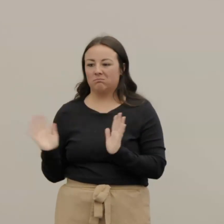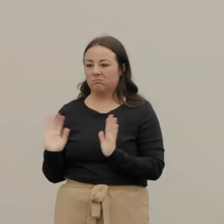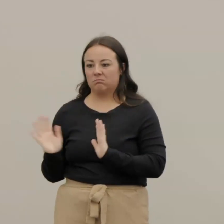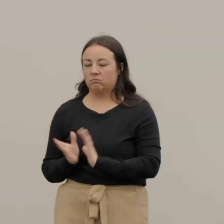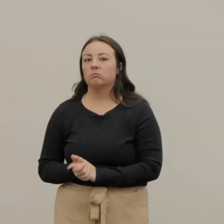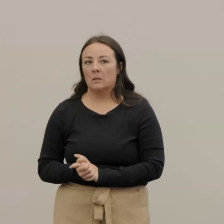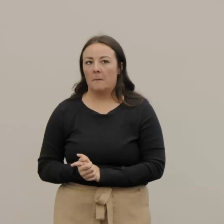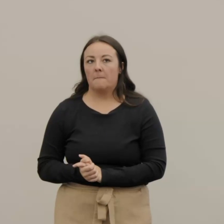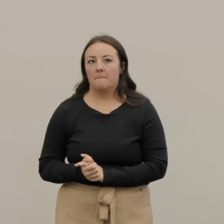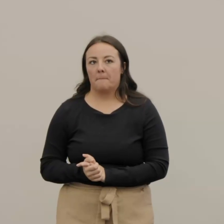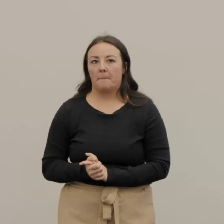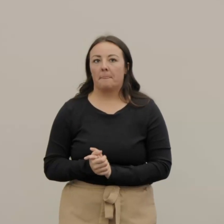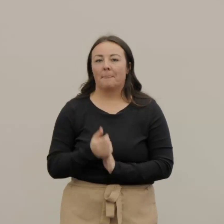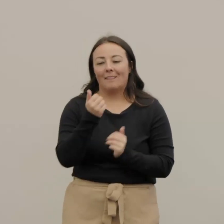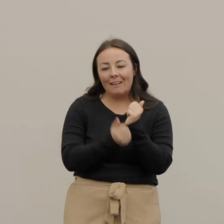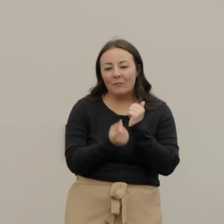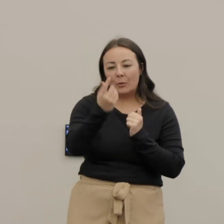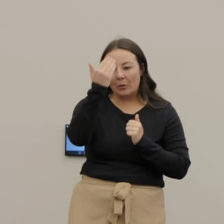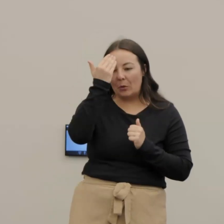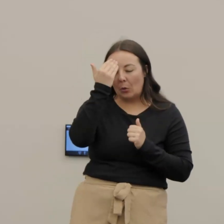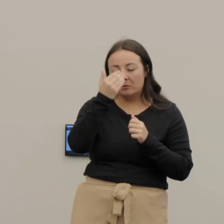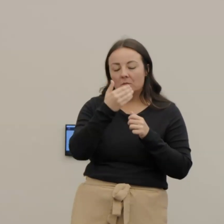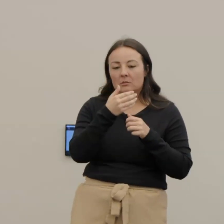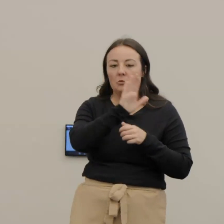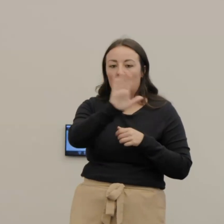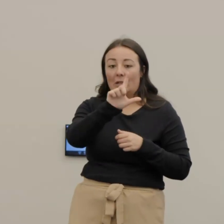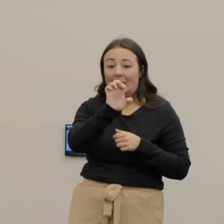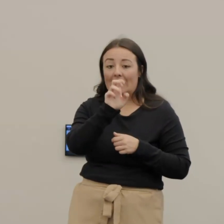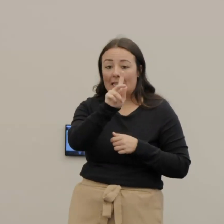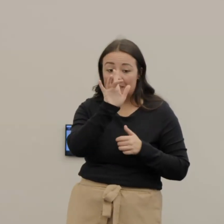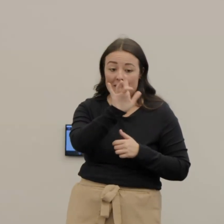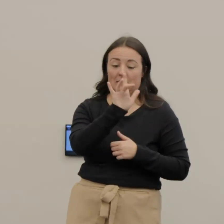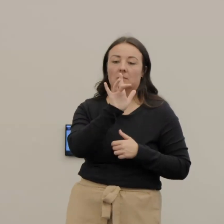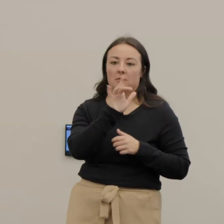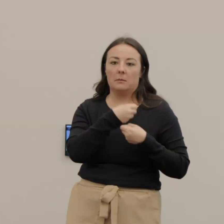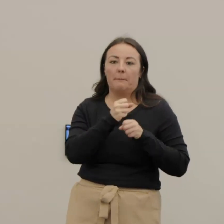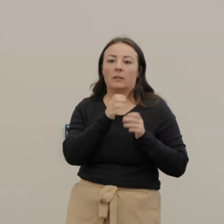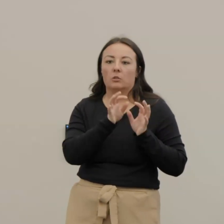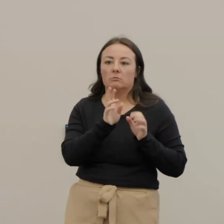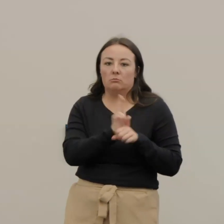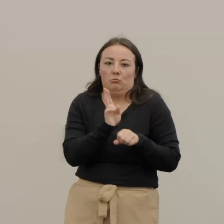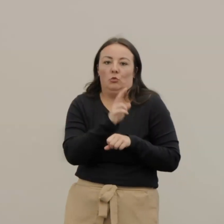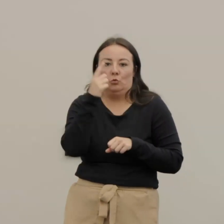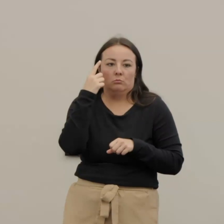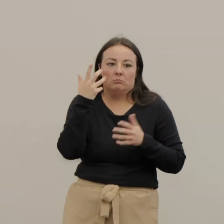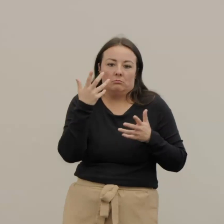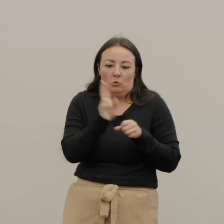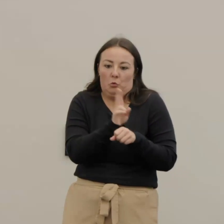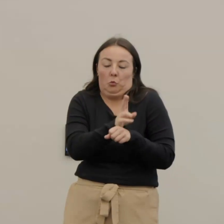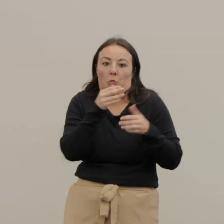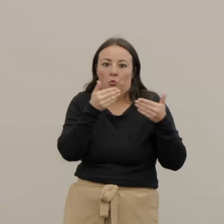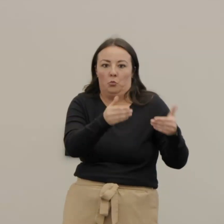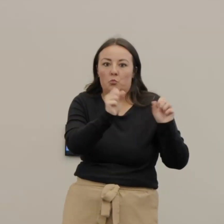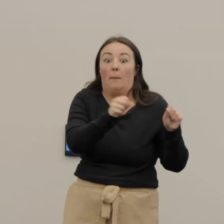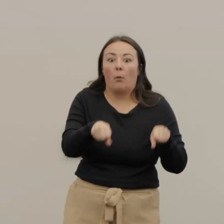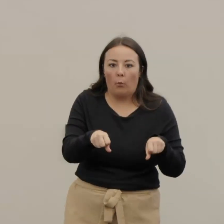Everybody knows to make their links meaningful out of context. That is a best practice. WCAG doesn't require the